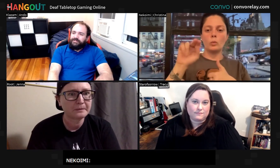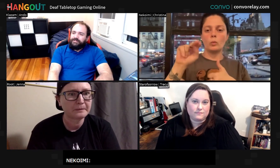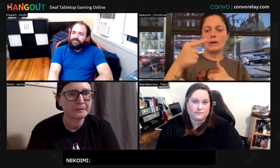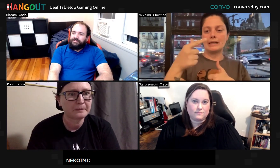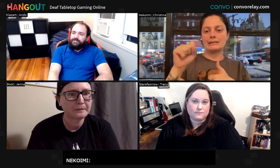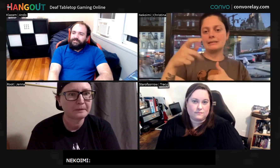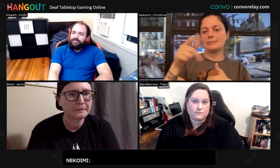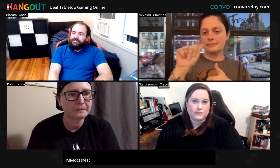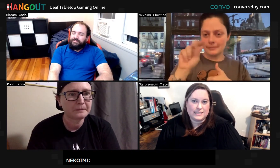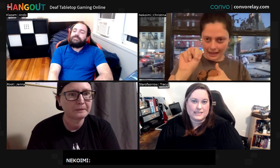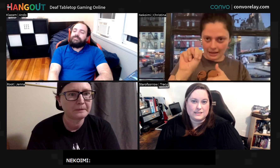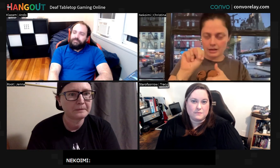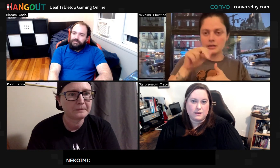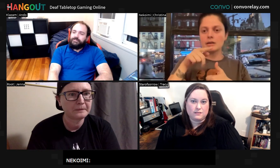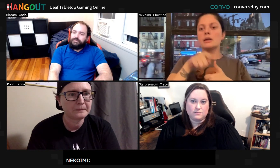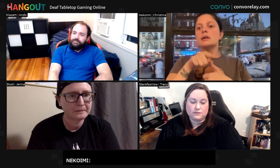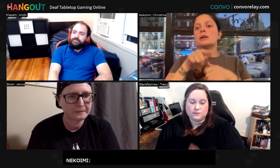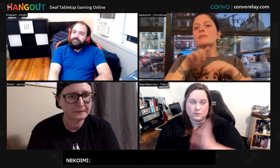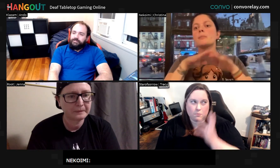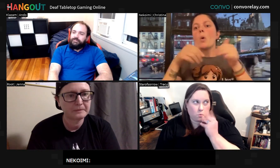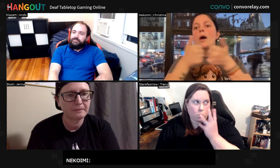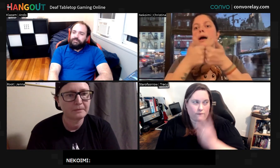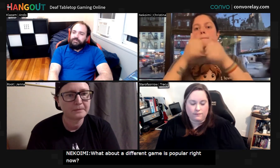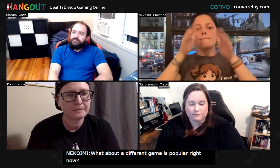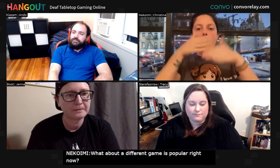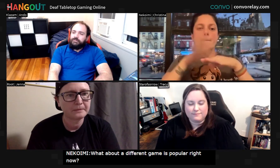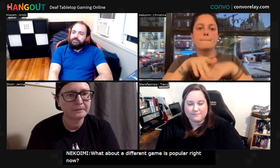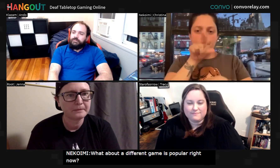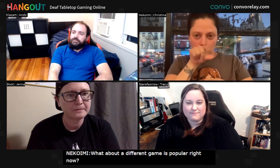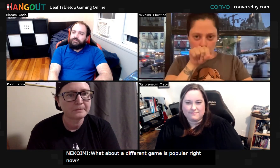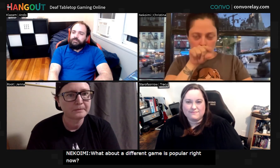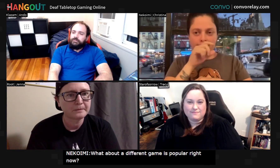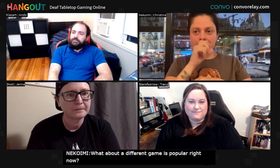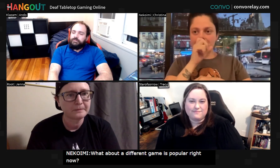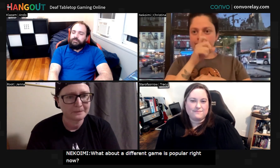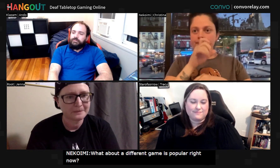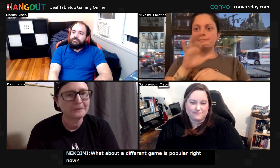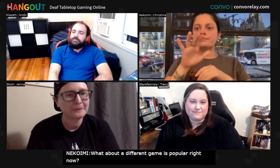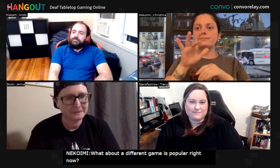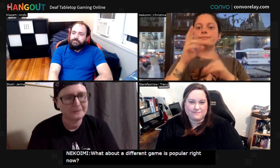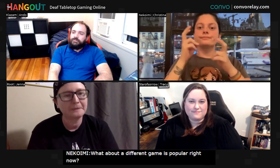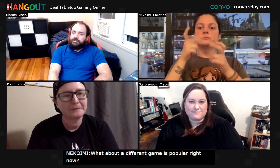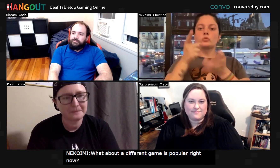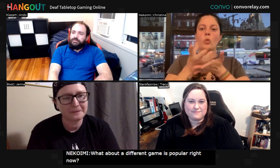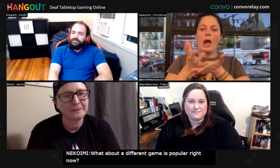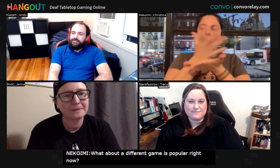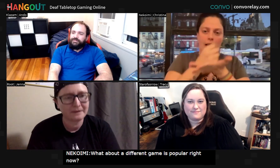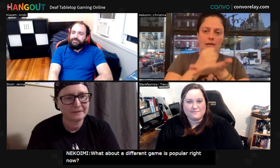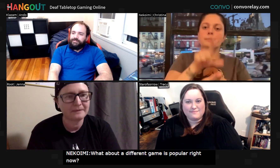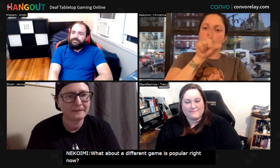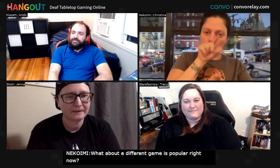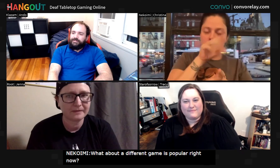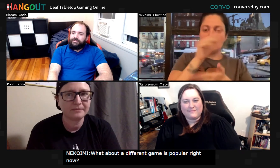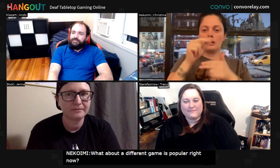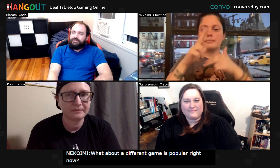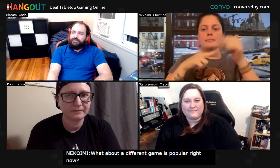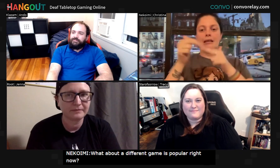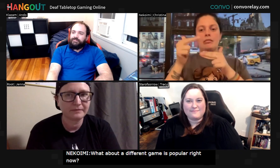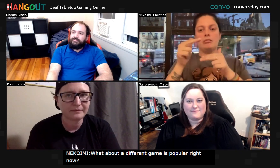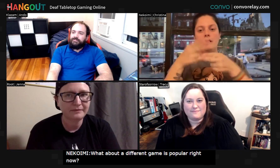very active. Wingspan is a very active one. It's a board game focused on birds. And basically, you try to